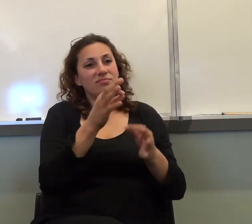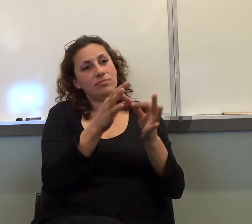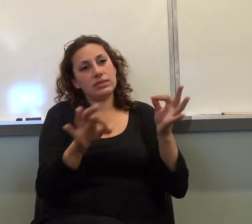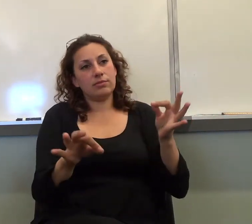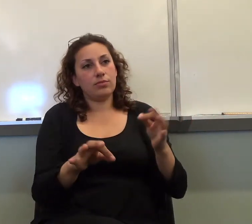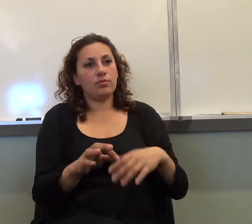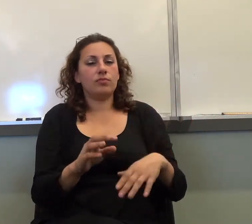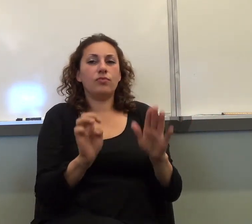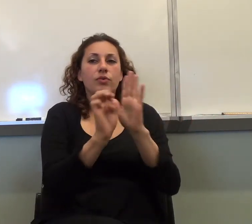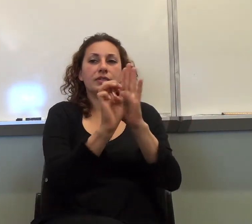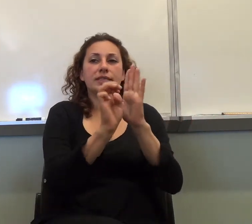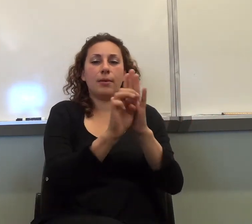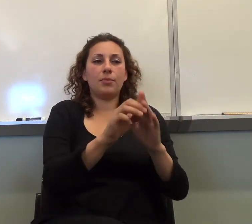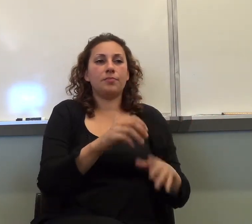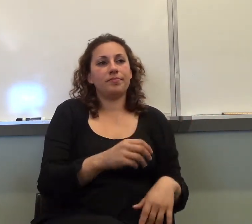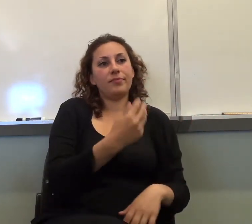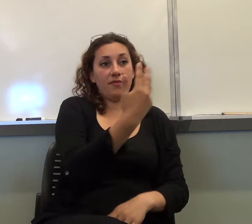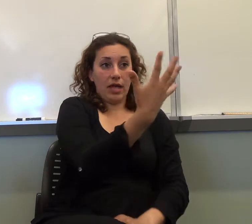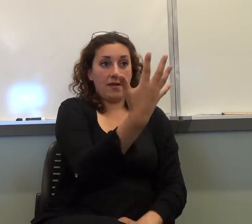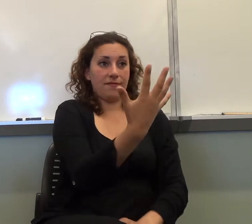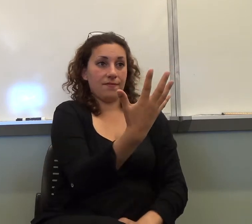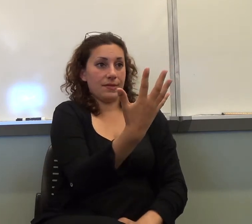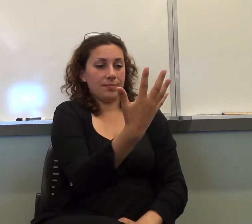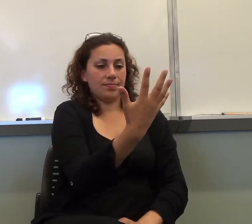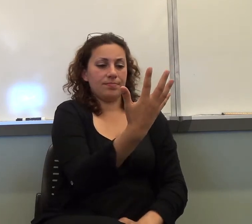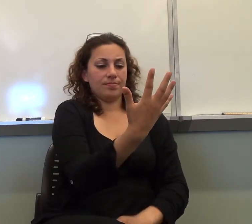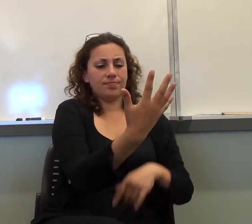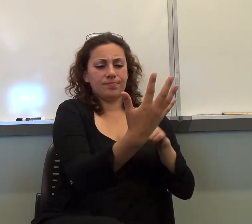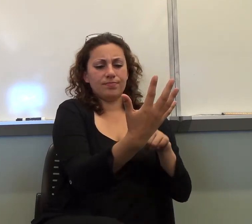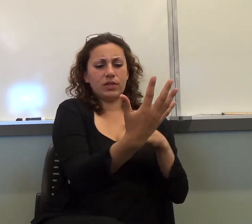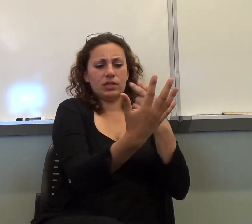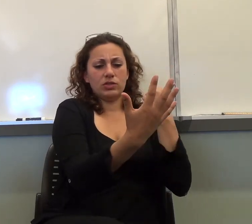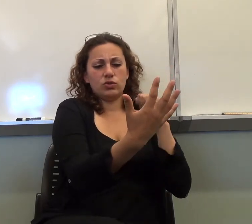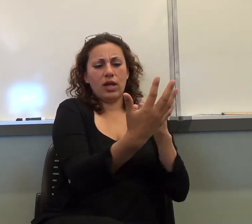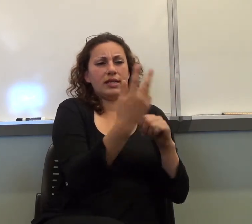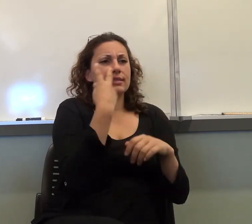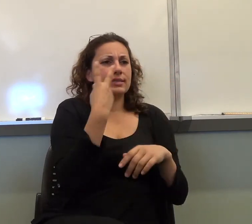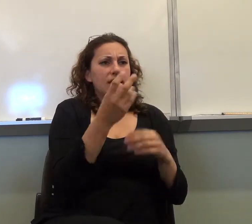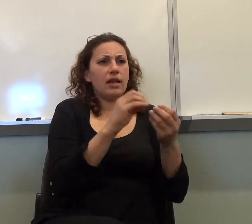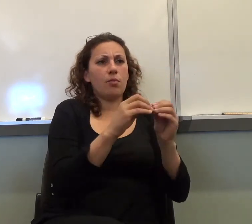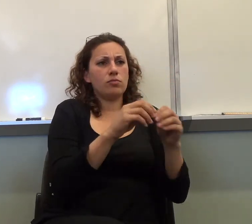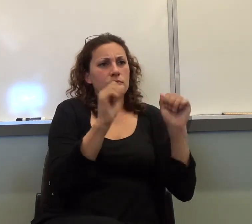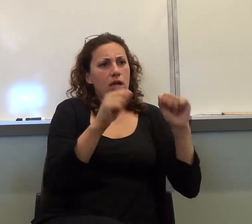like 5, and you're looking for a number to multiply that by so that the product is 1.